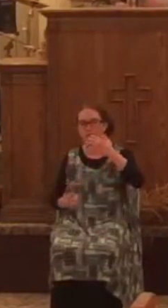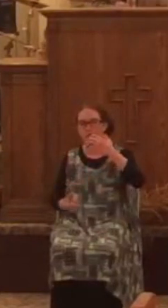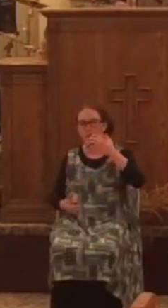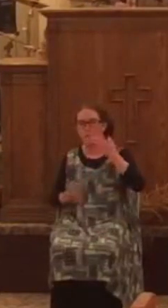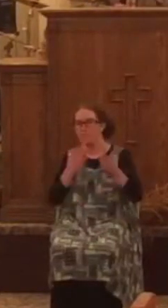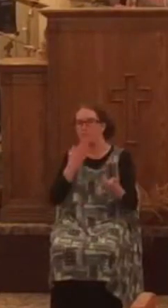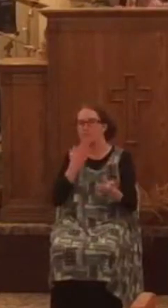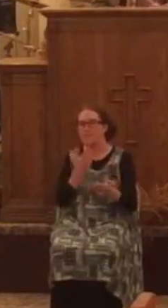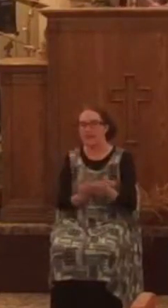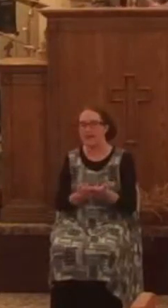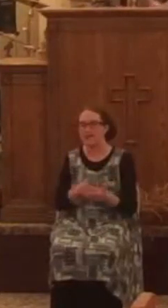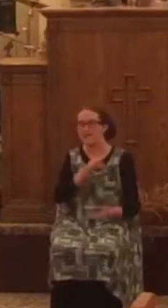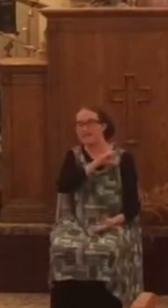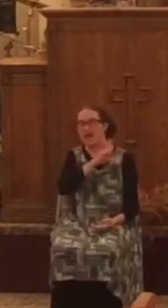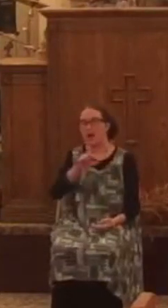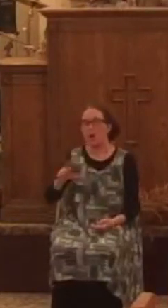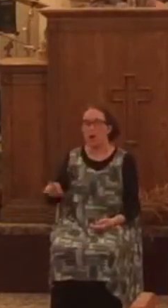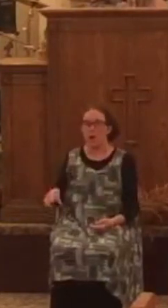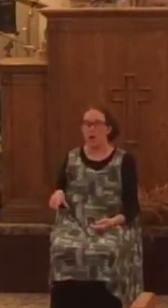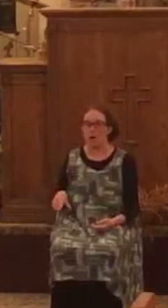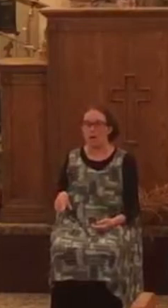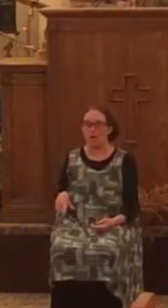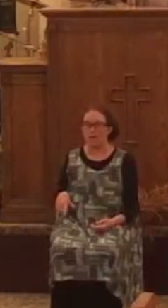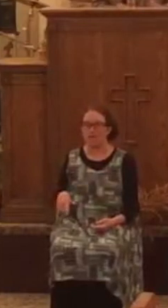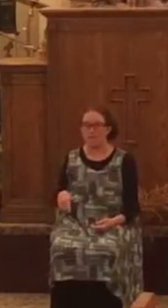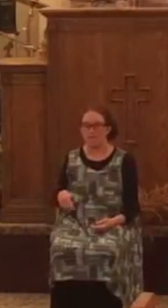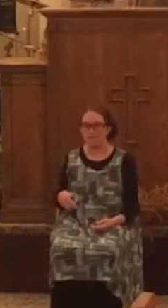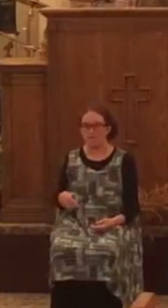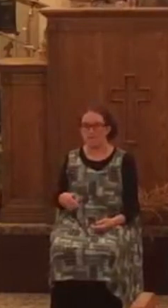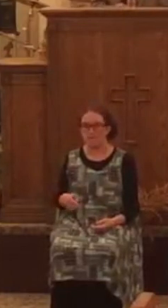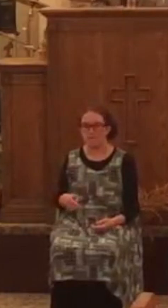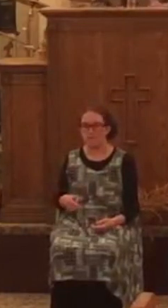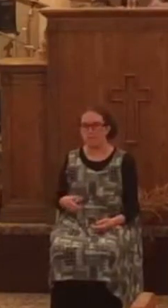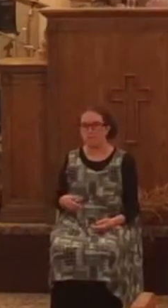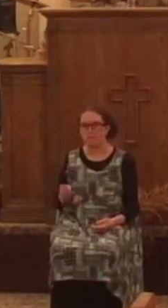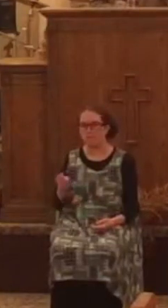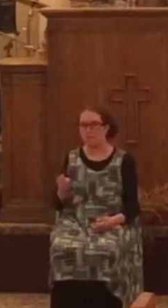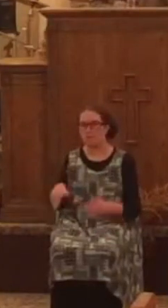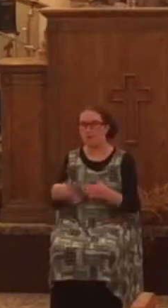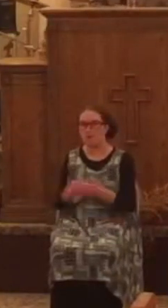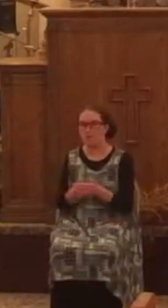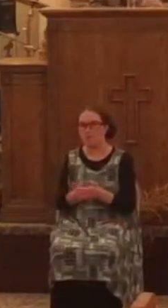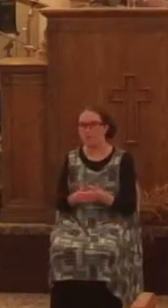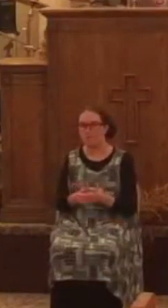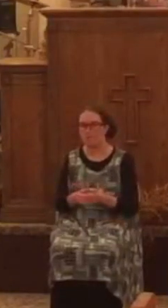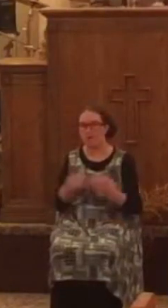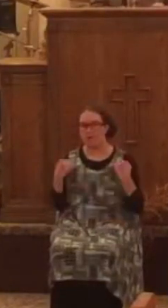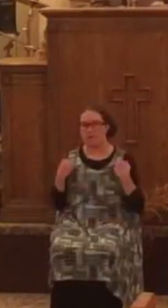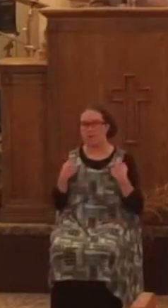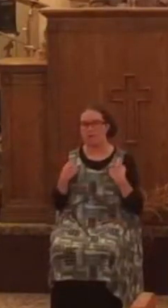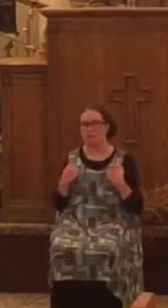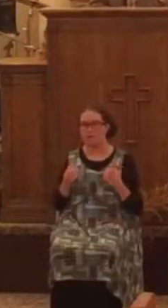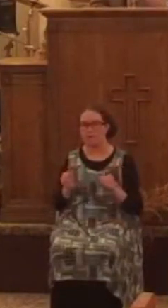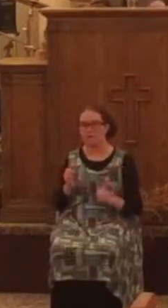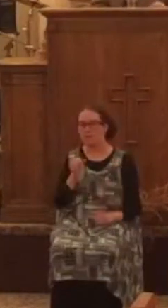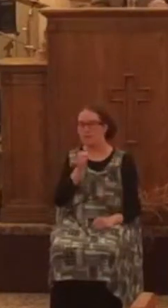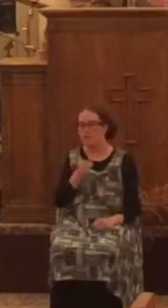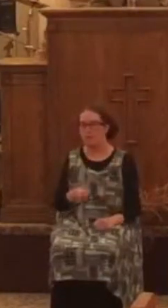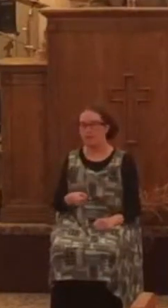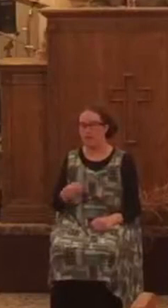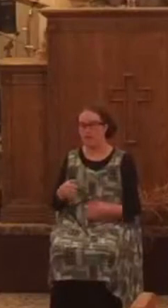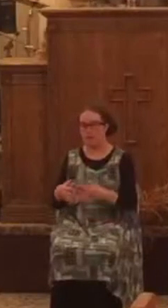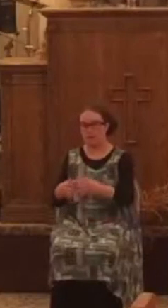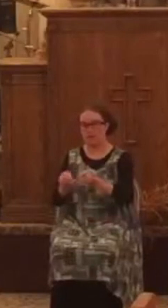the goodness of the Lord. For wheat and for wine and for oil and for the young of the flock and of the